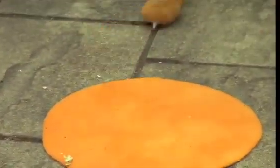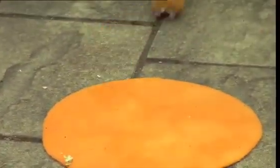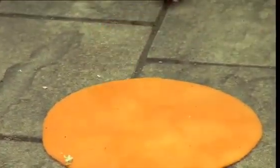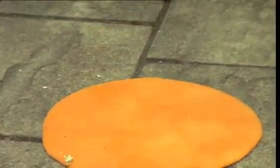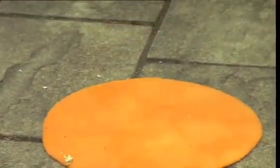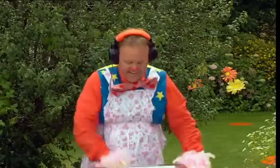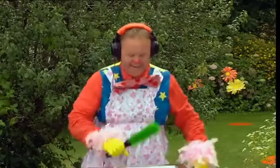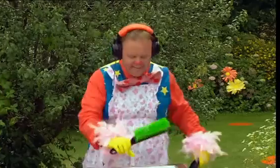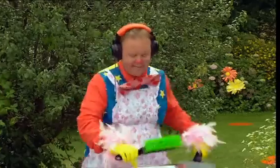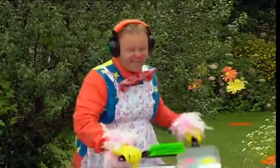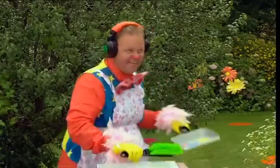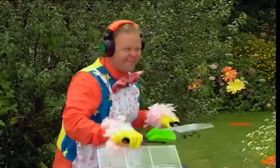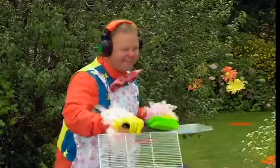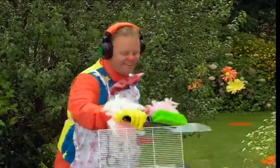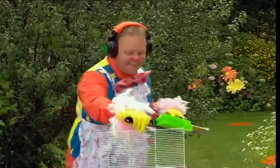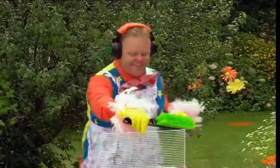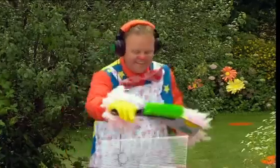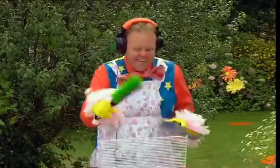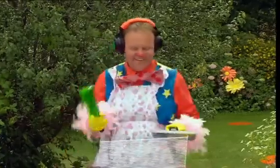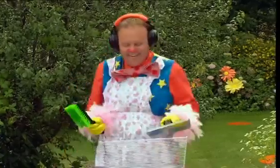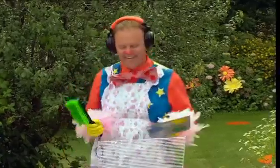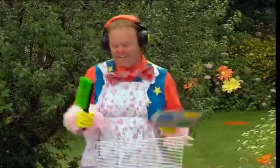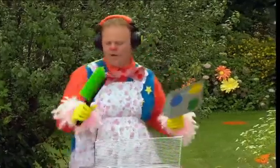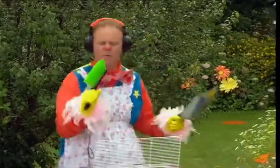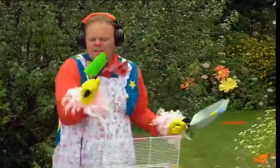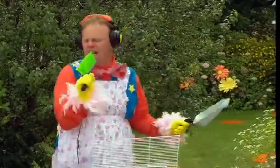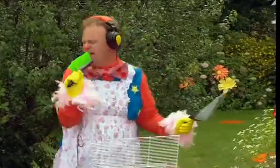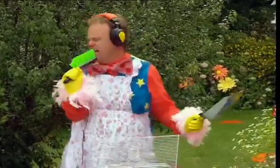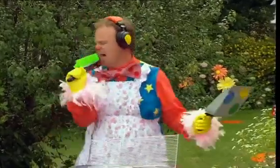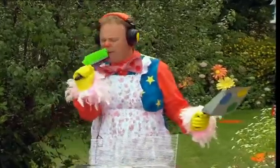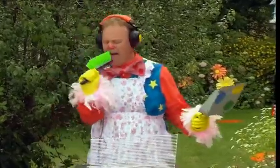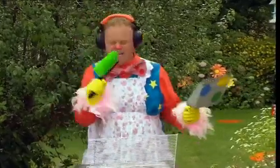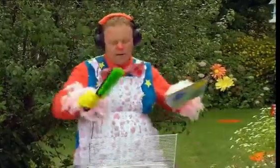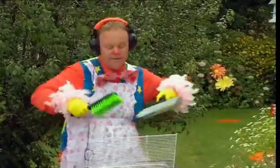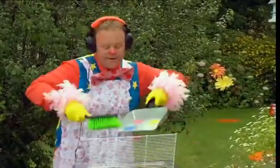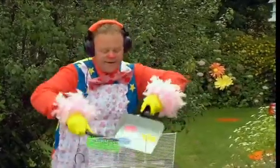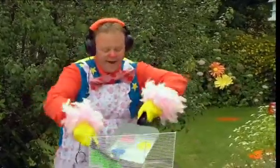Harry, come back. Mr. Tumble, Harry's running away.